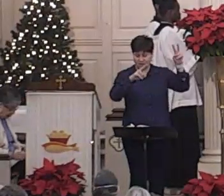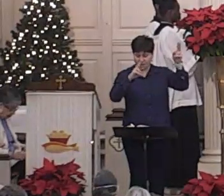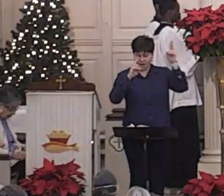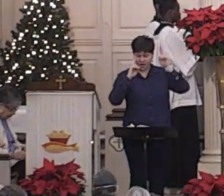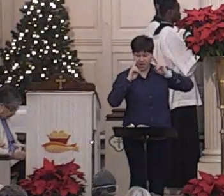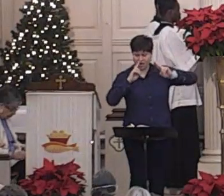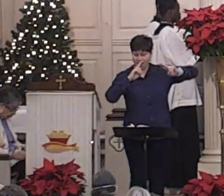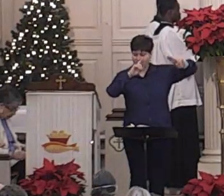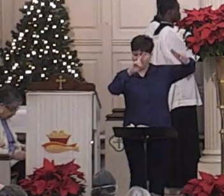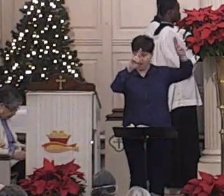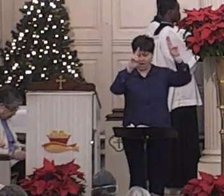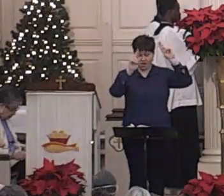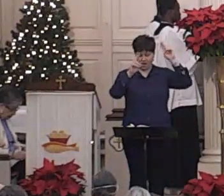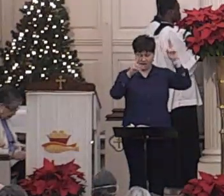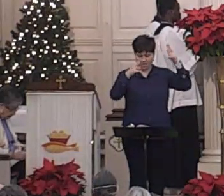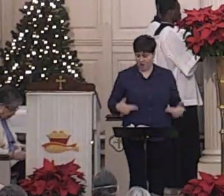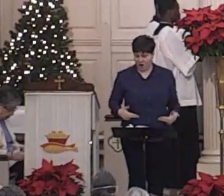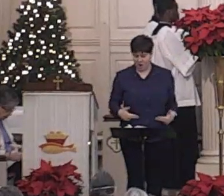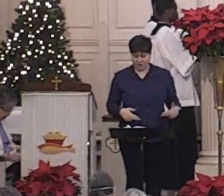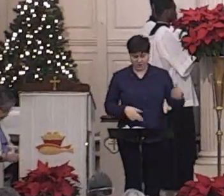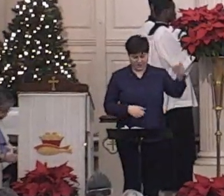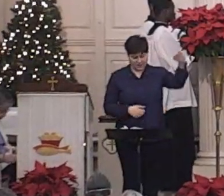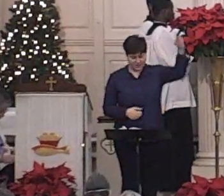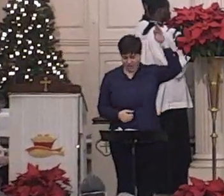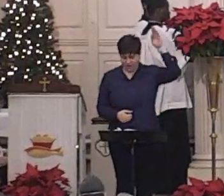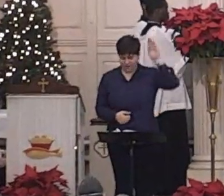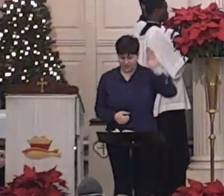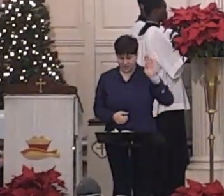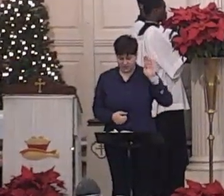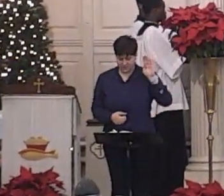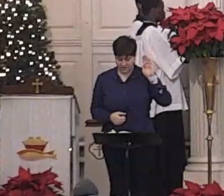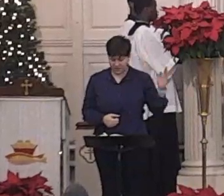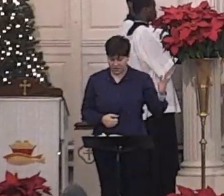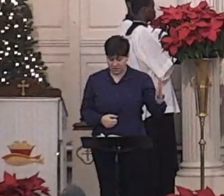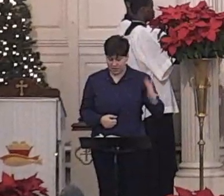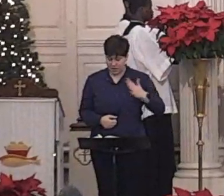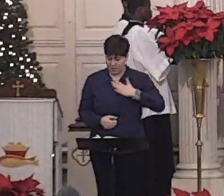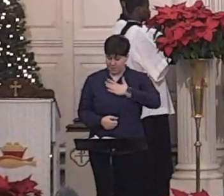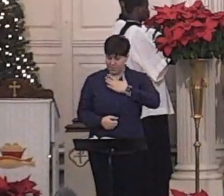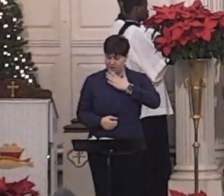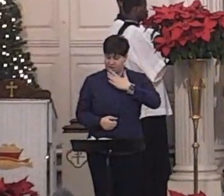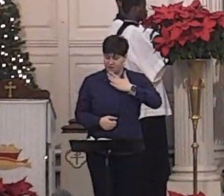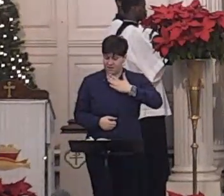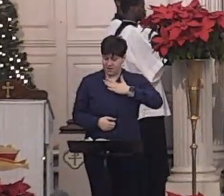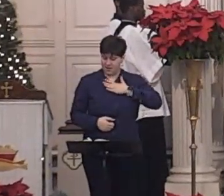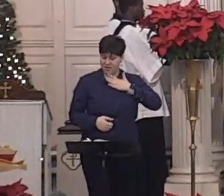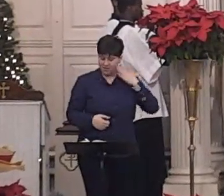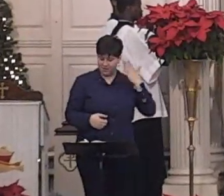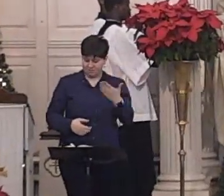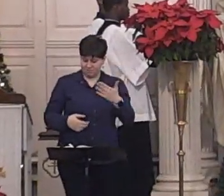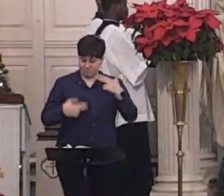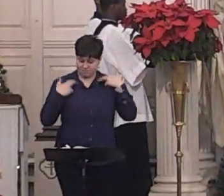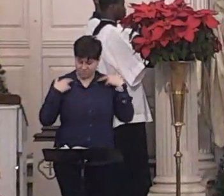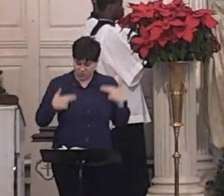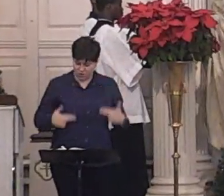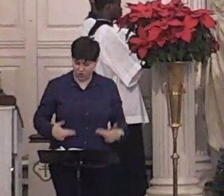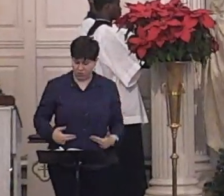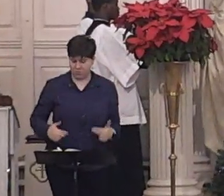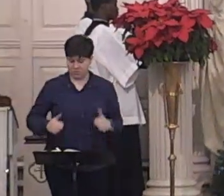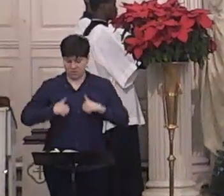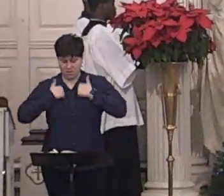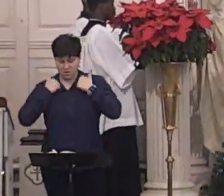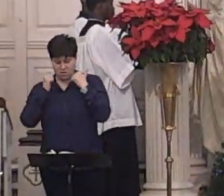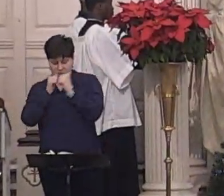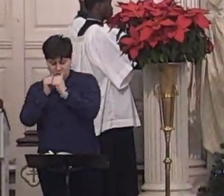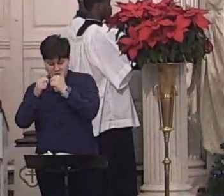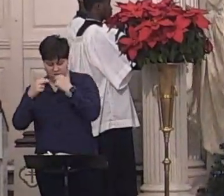the incarnate deity. Pleased as man with men to